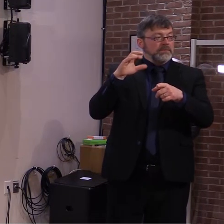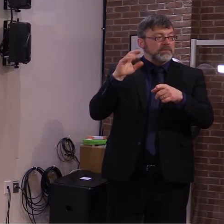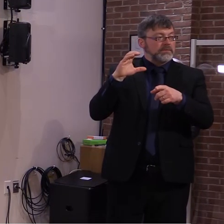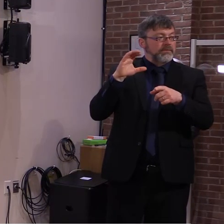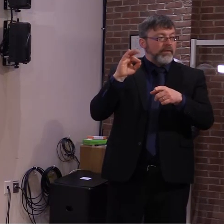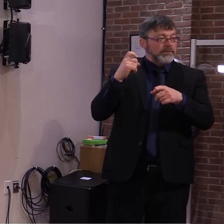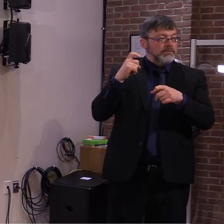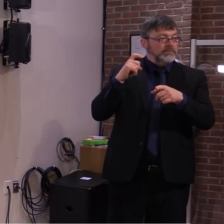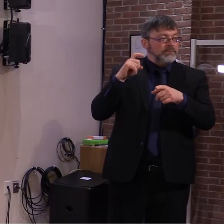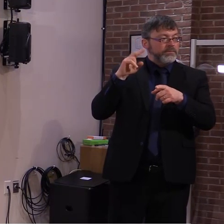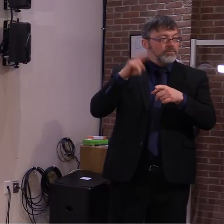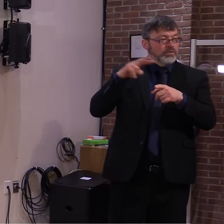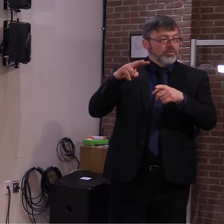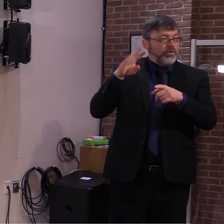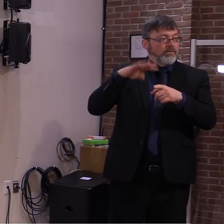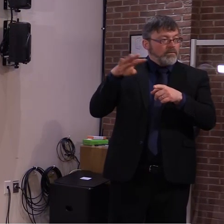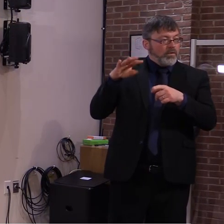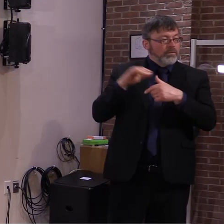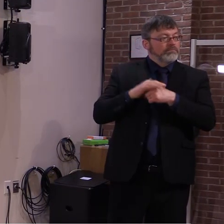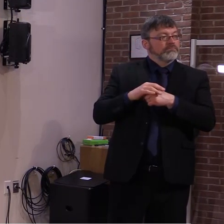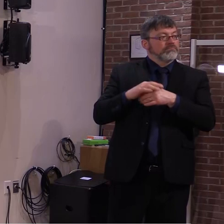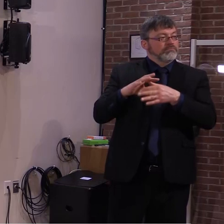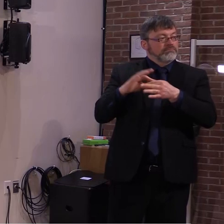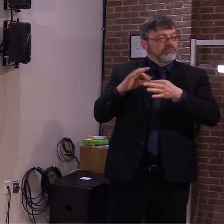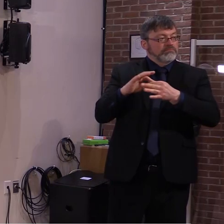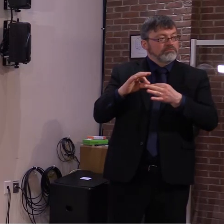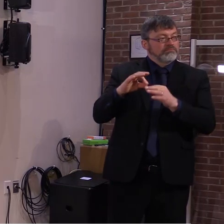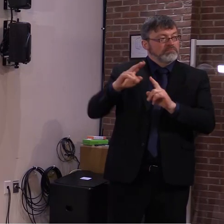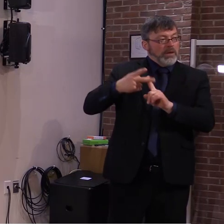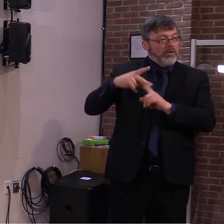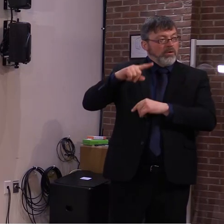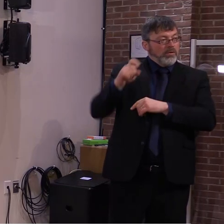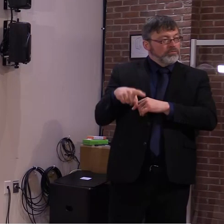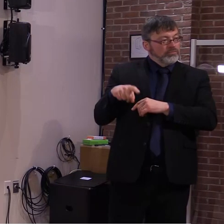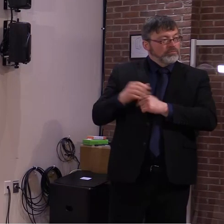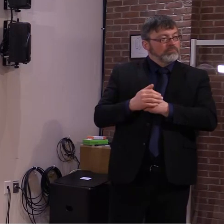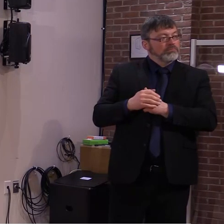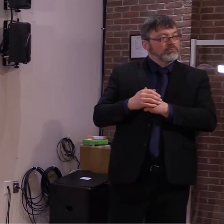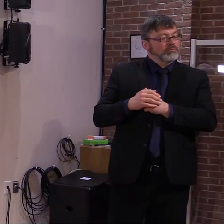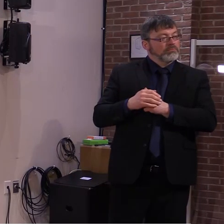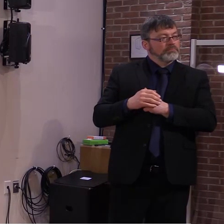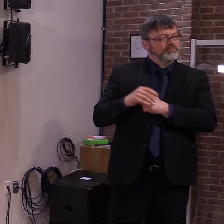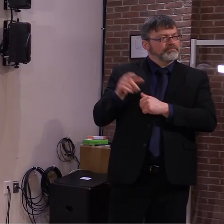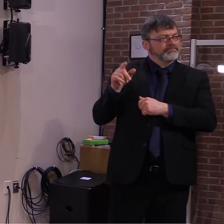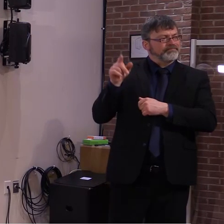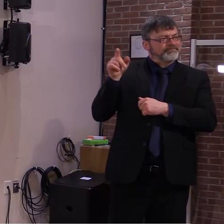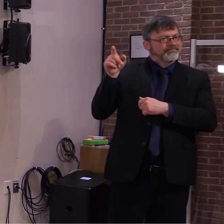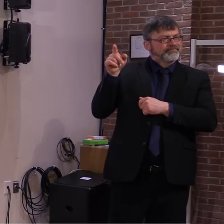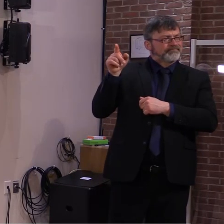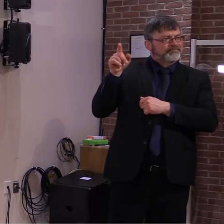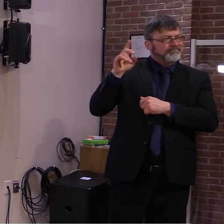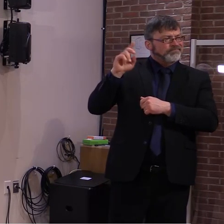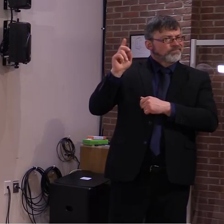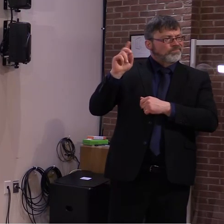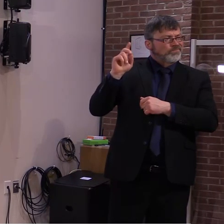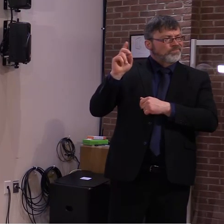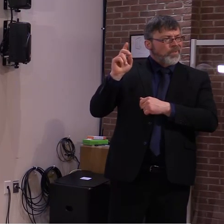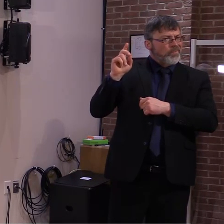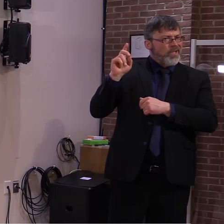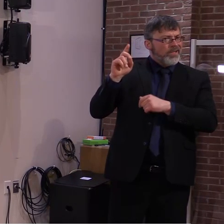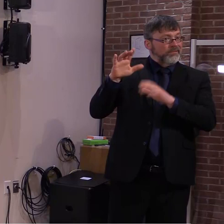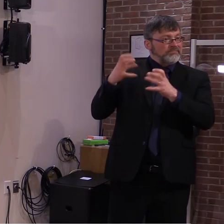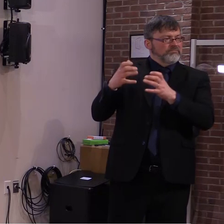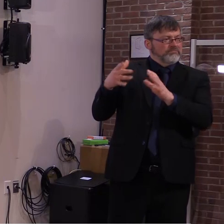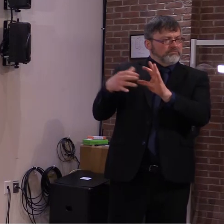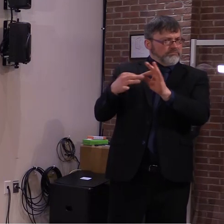reflect what you're seeing from members of the opposing party, and are you worried that perhaps it sends the wrong